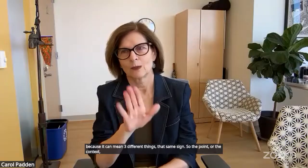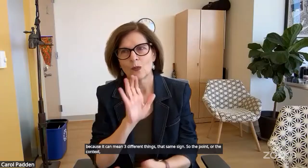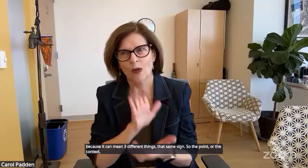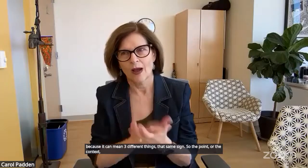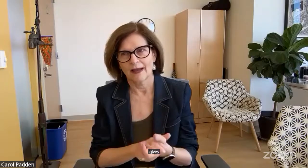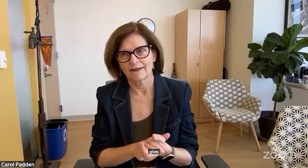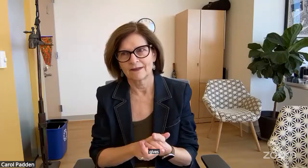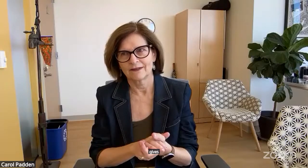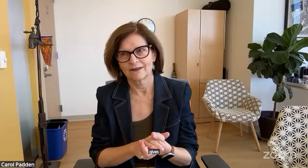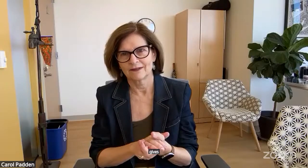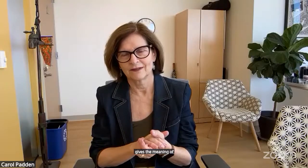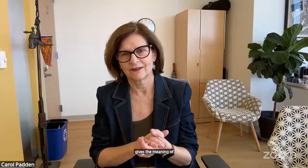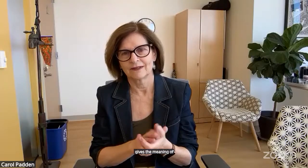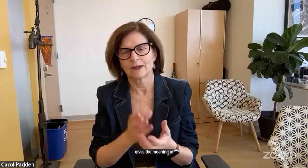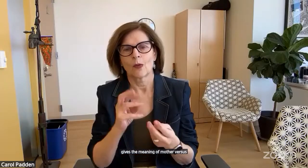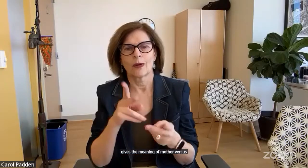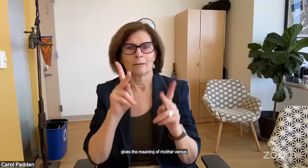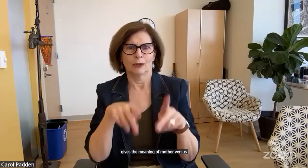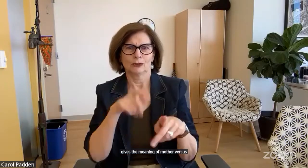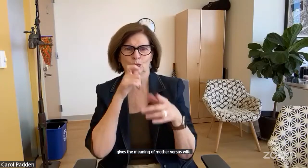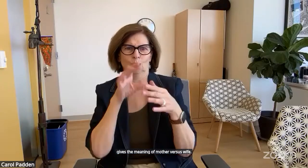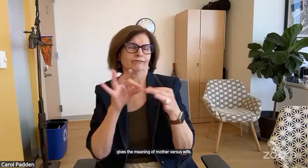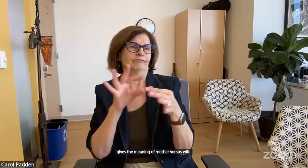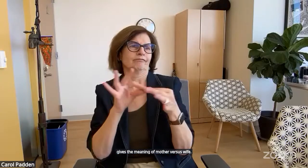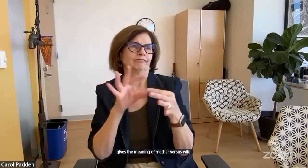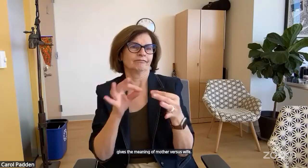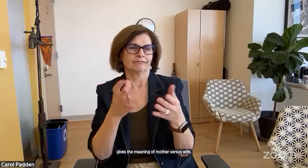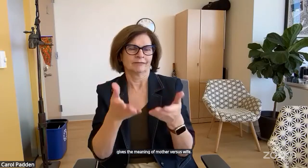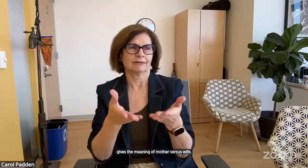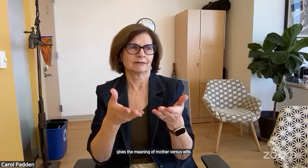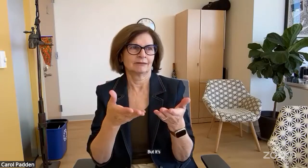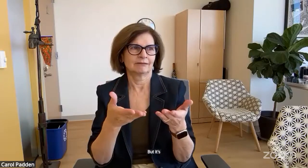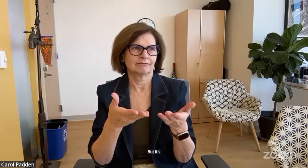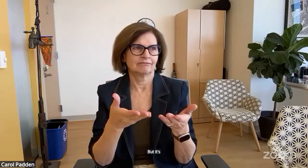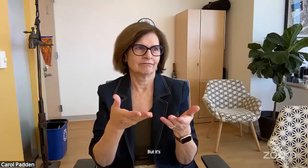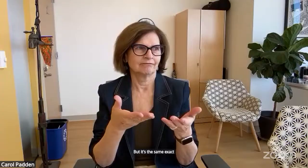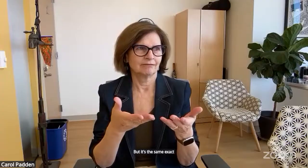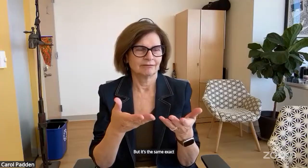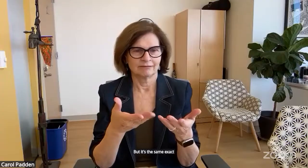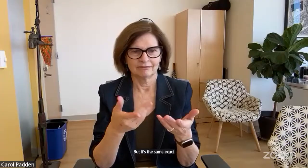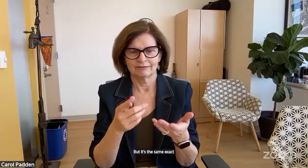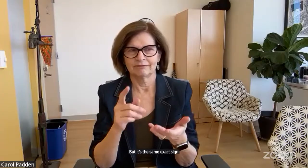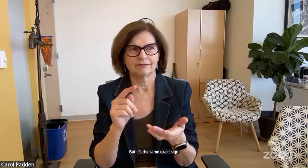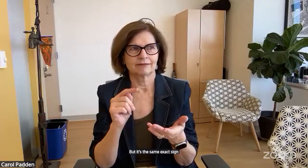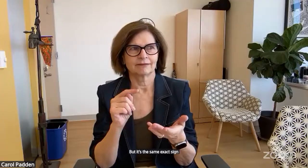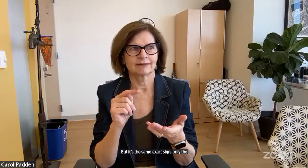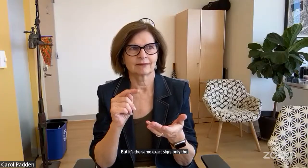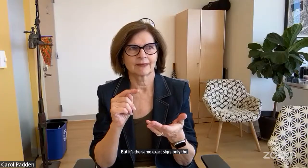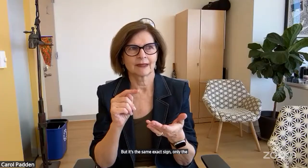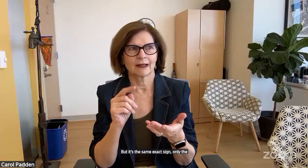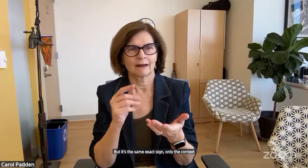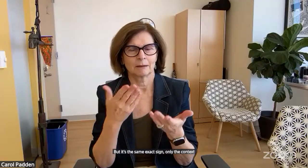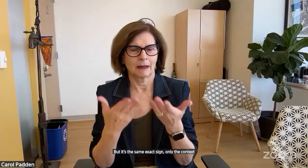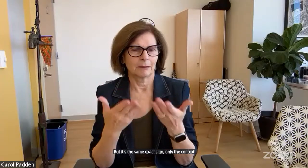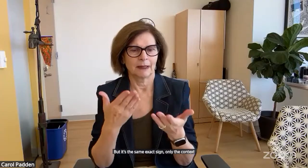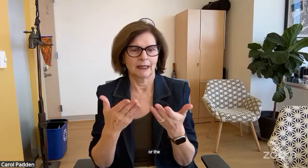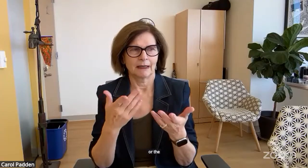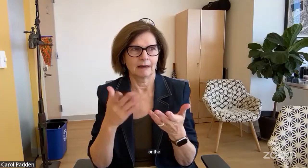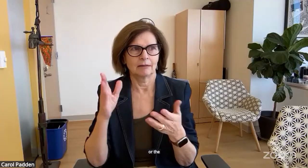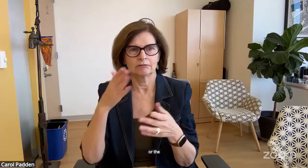gives the meaning of mother versus wife. But it's the same exact sign, only the context or the referent or something